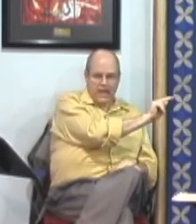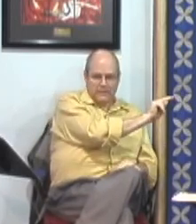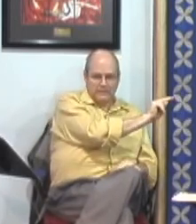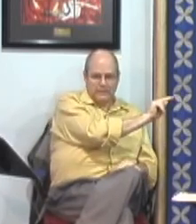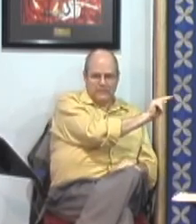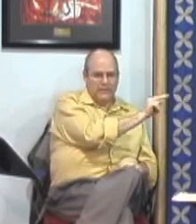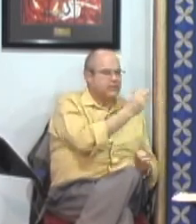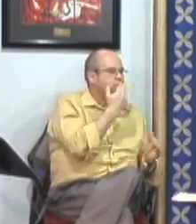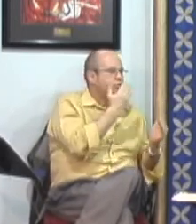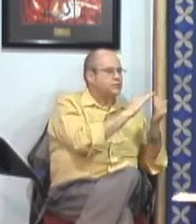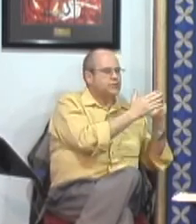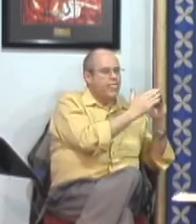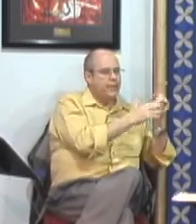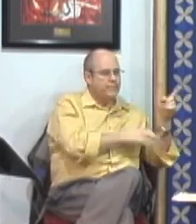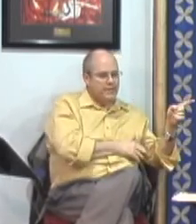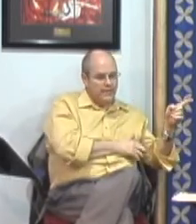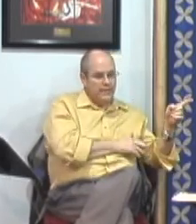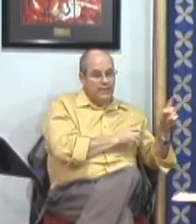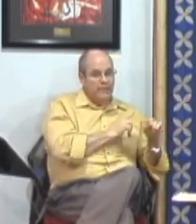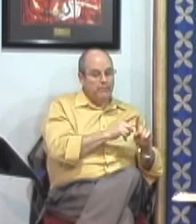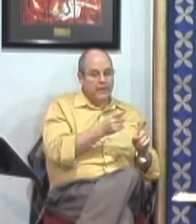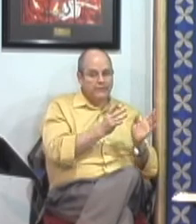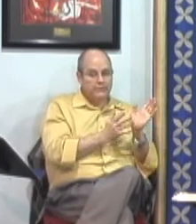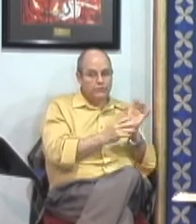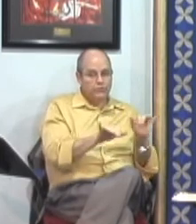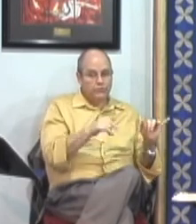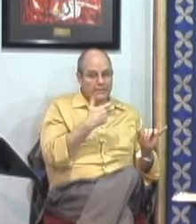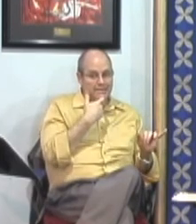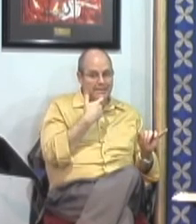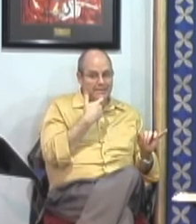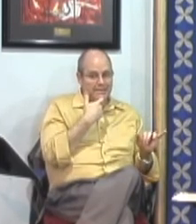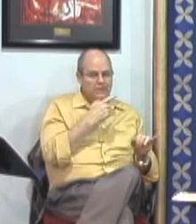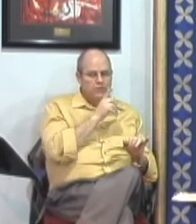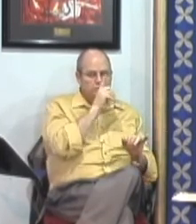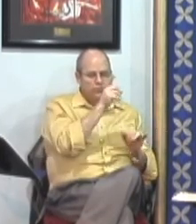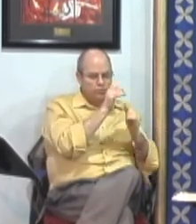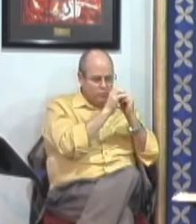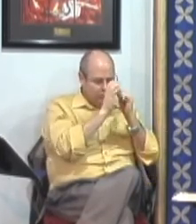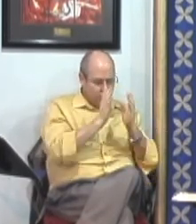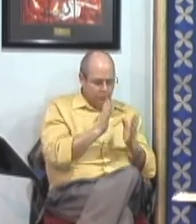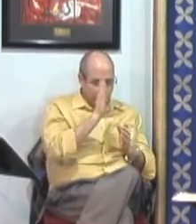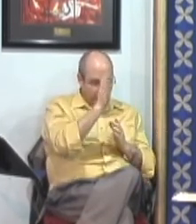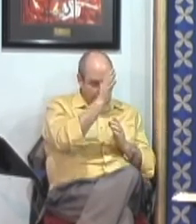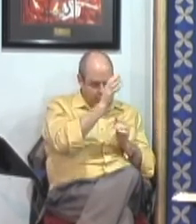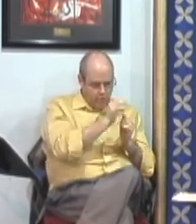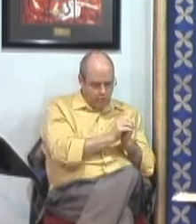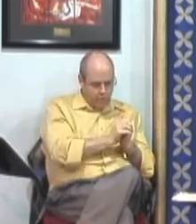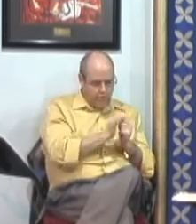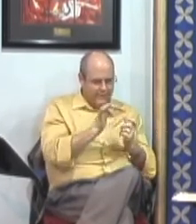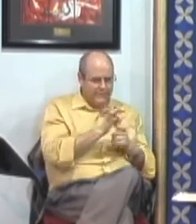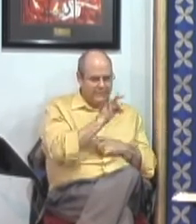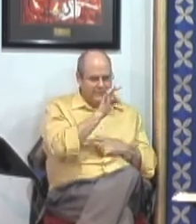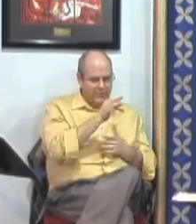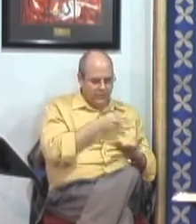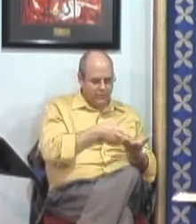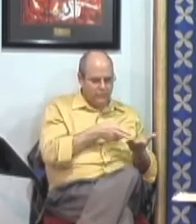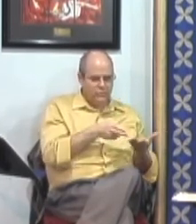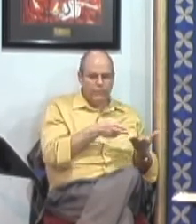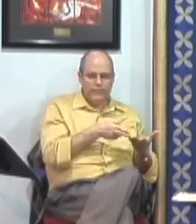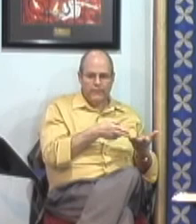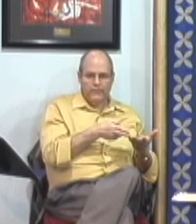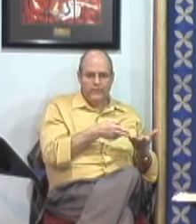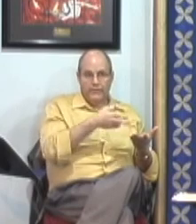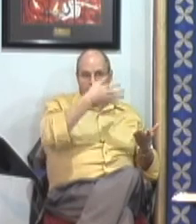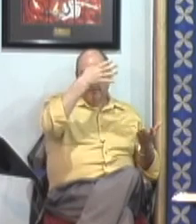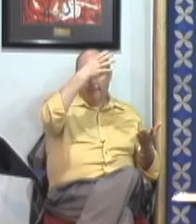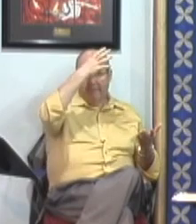23, "But the hour is coming, and now is, when the true worshipers will worship the Father in spirit and truth. For